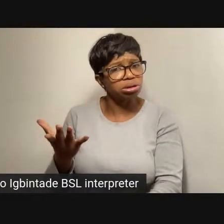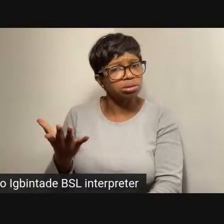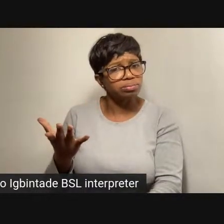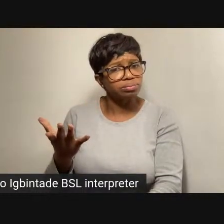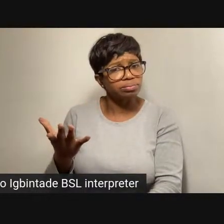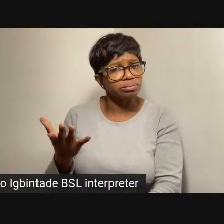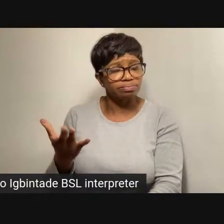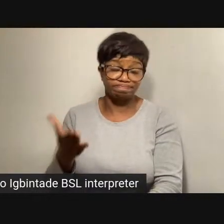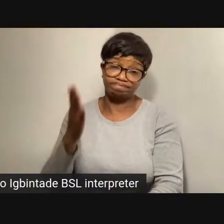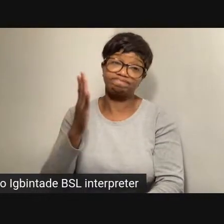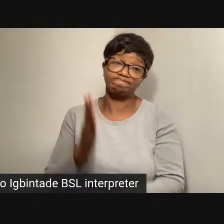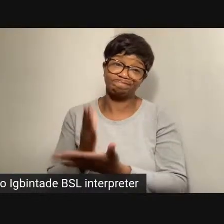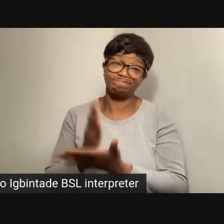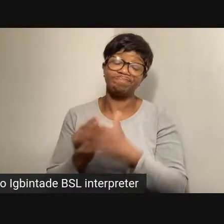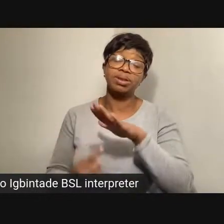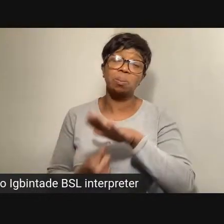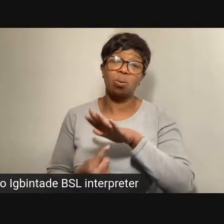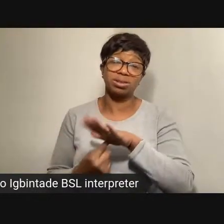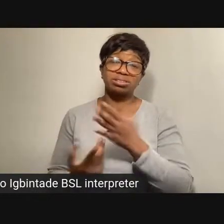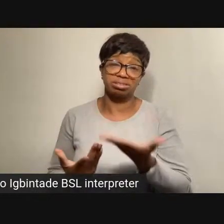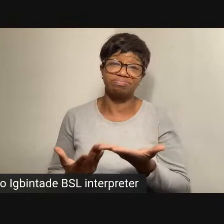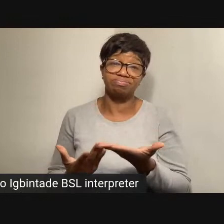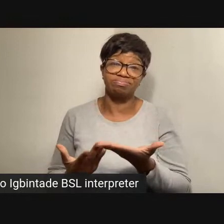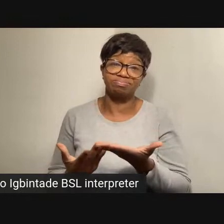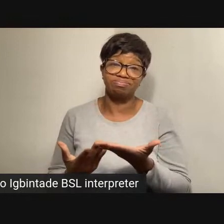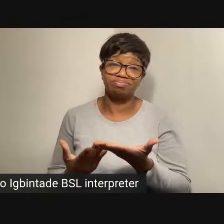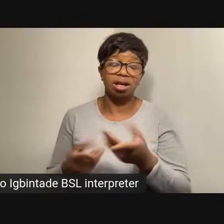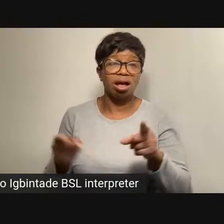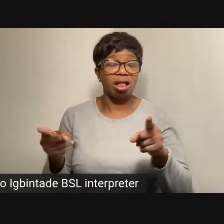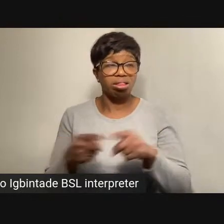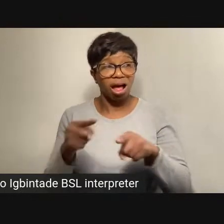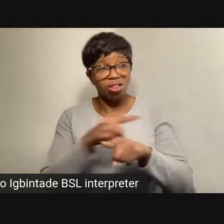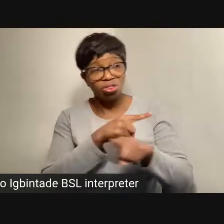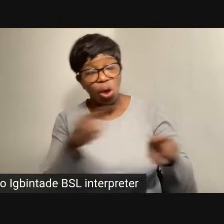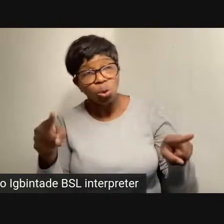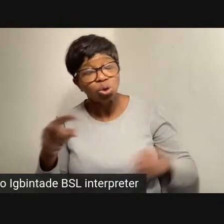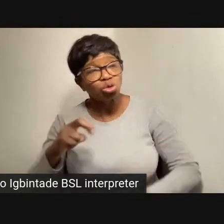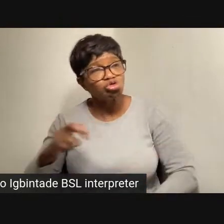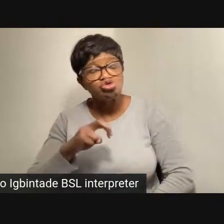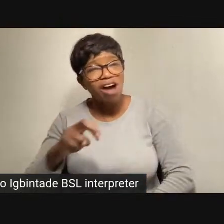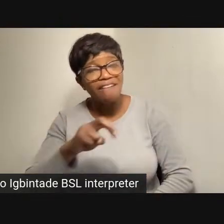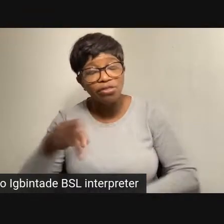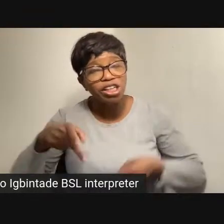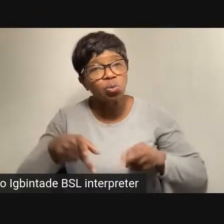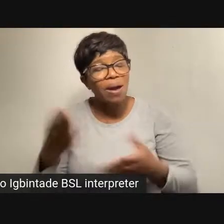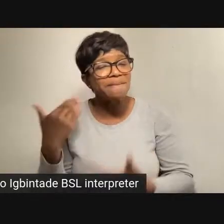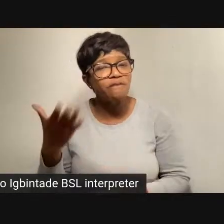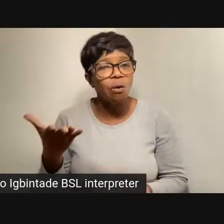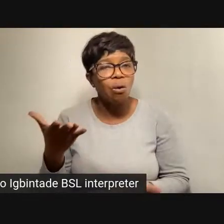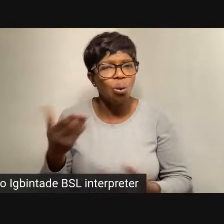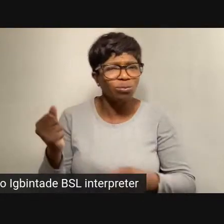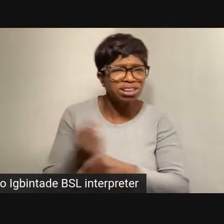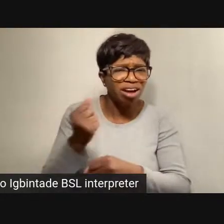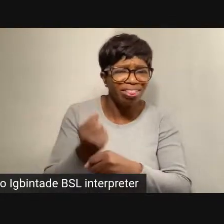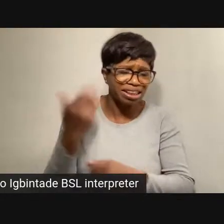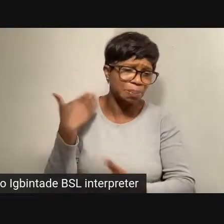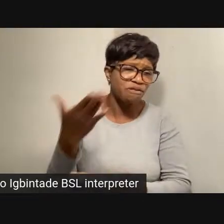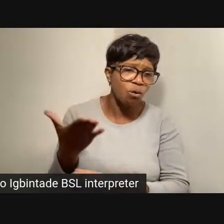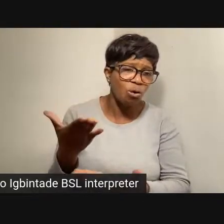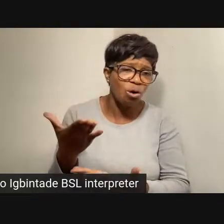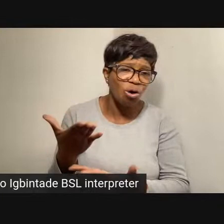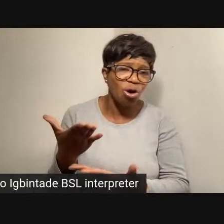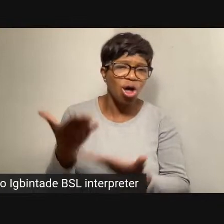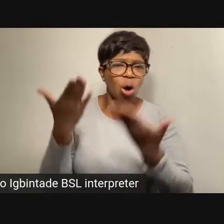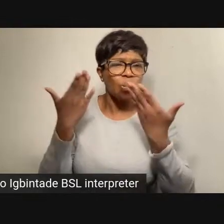is really important. Just like those who have traveled this road before us, we need to pick our